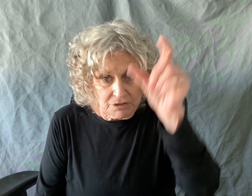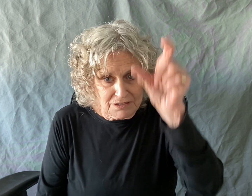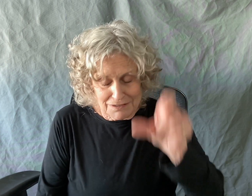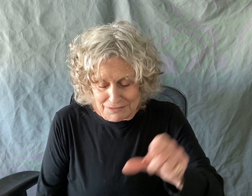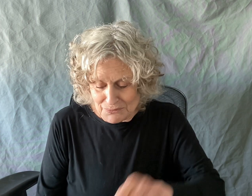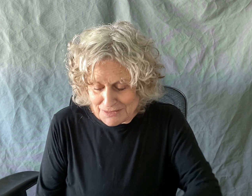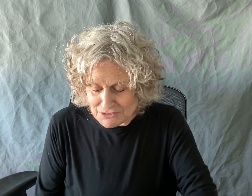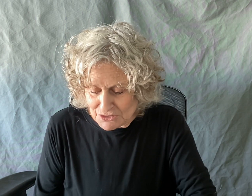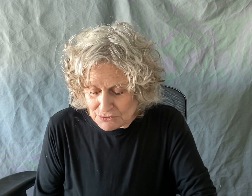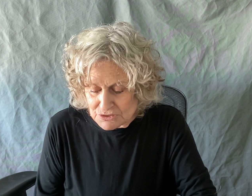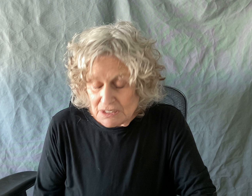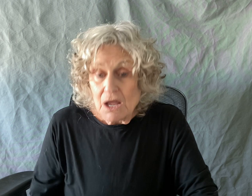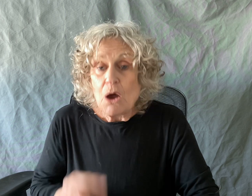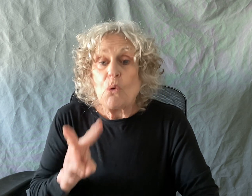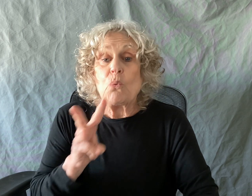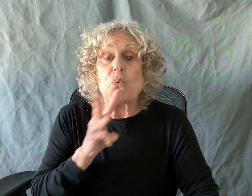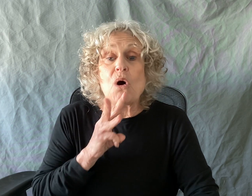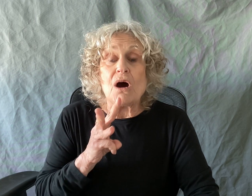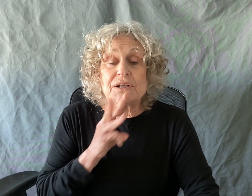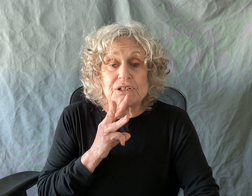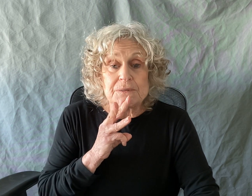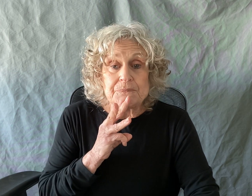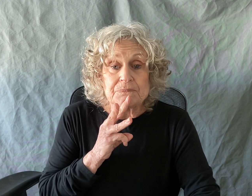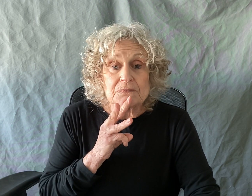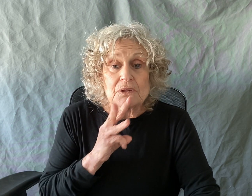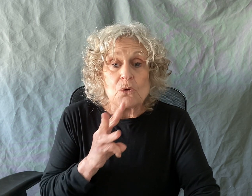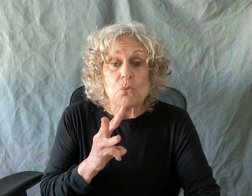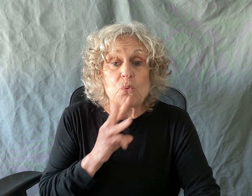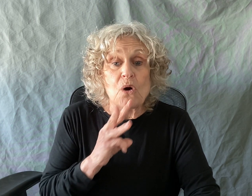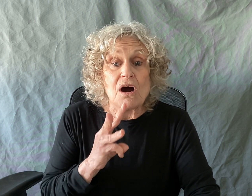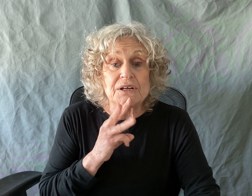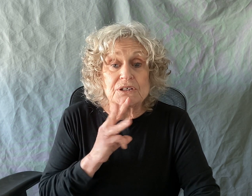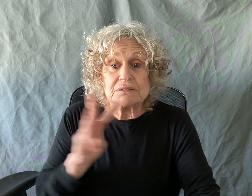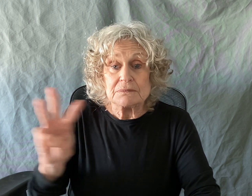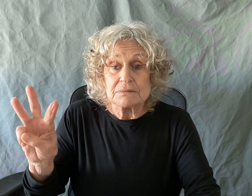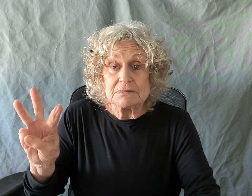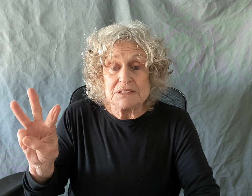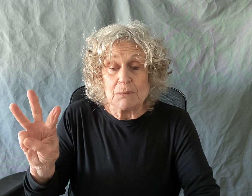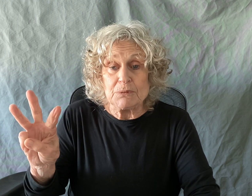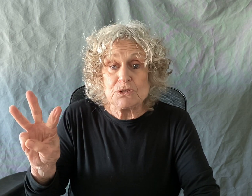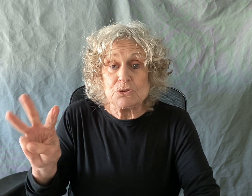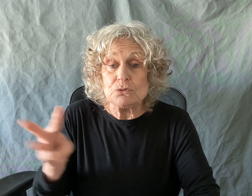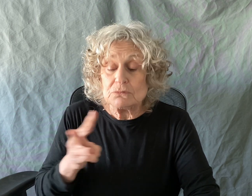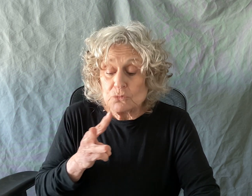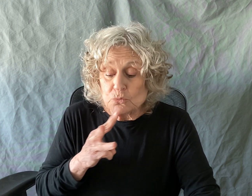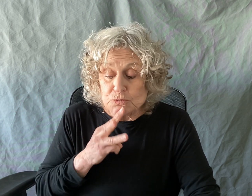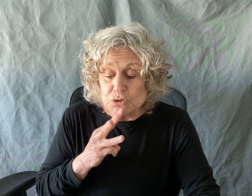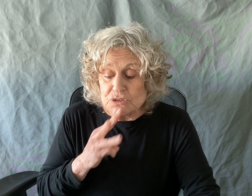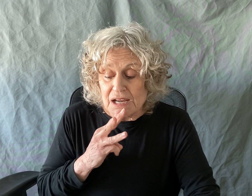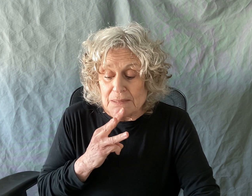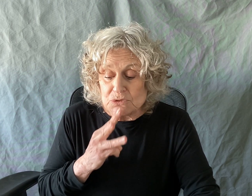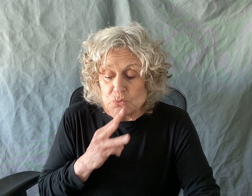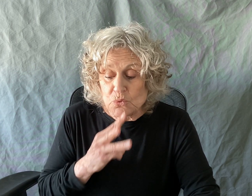Oregon on the west coast. Water, water. W, 2 times